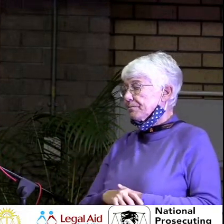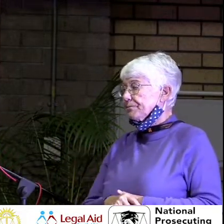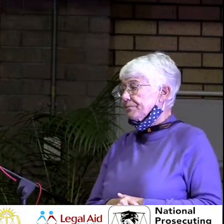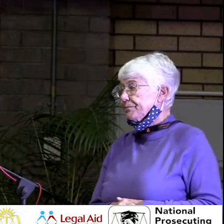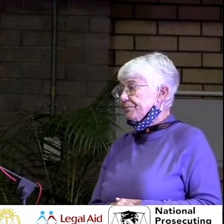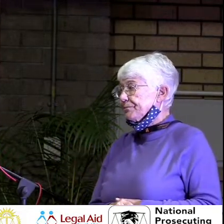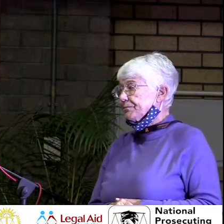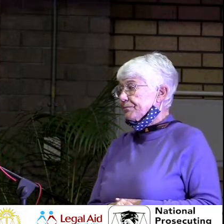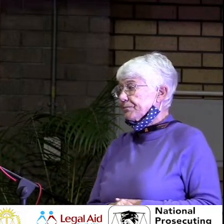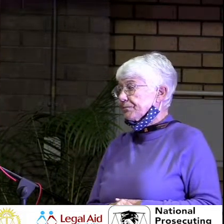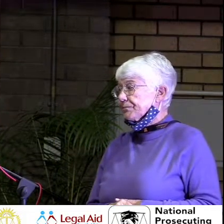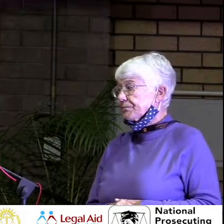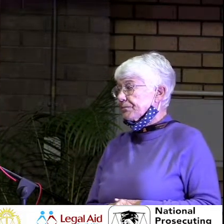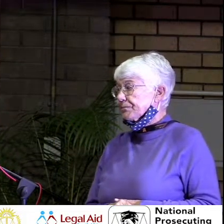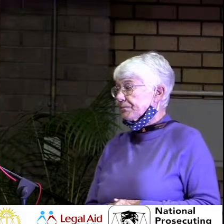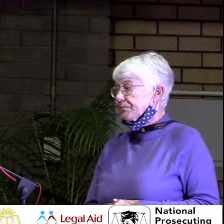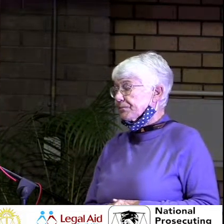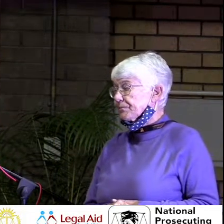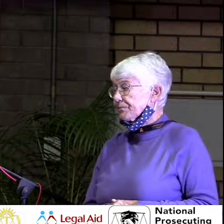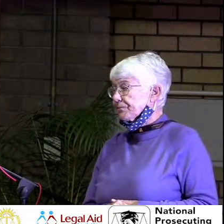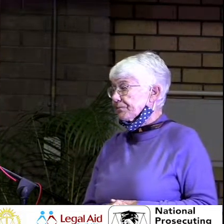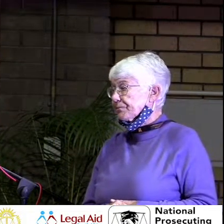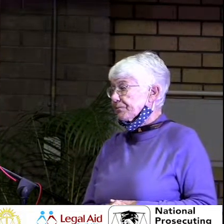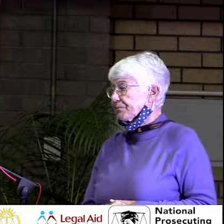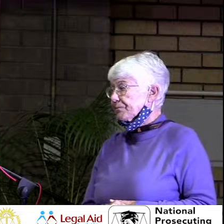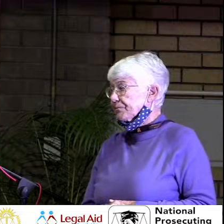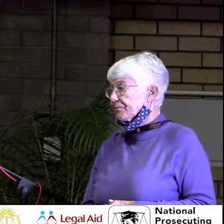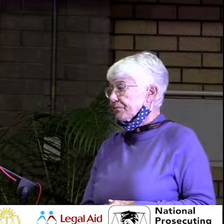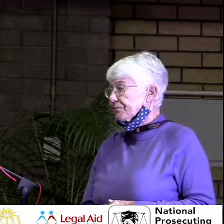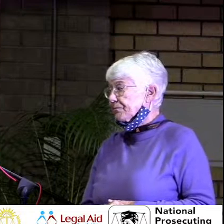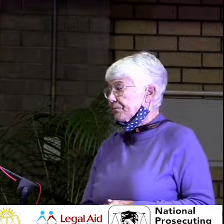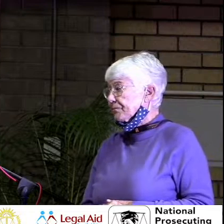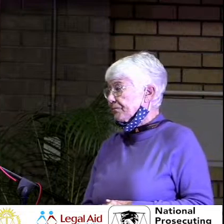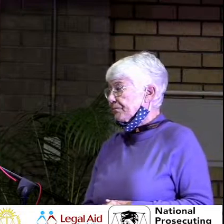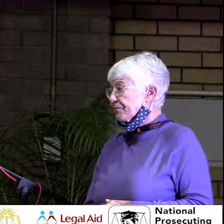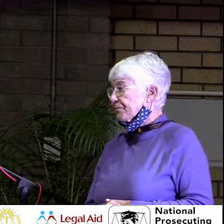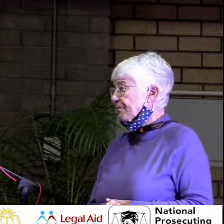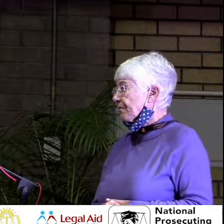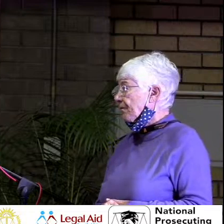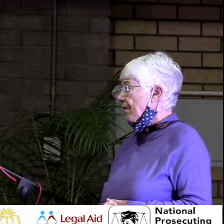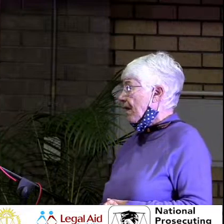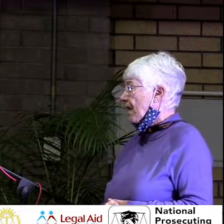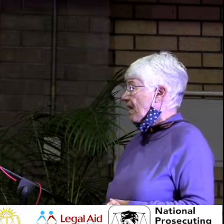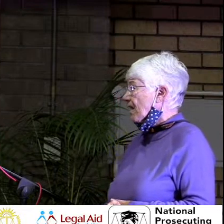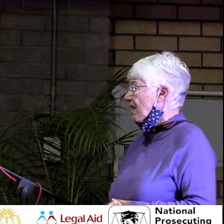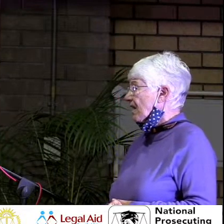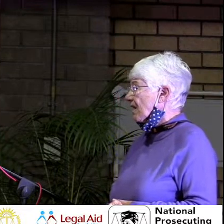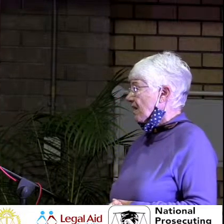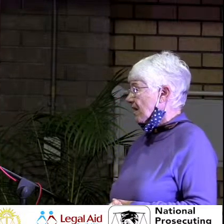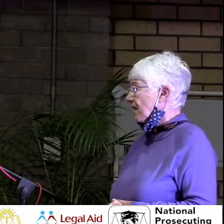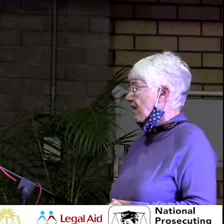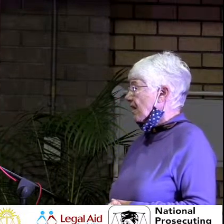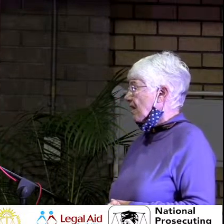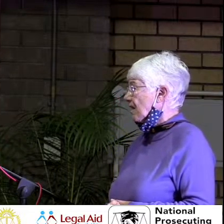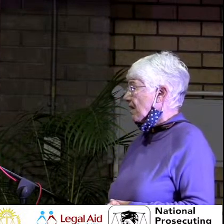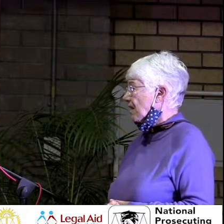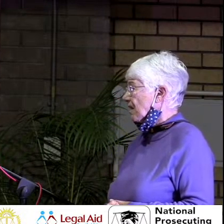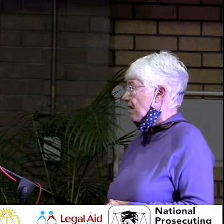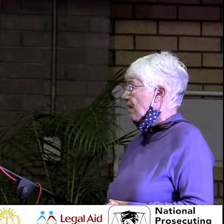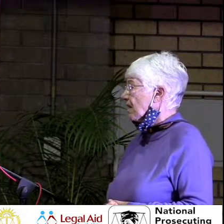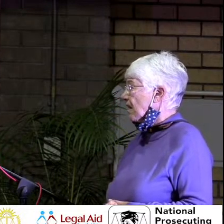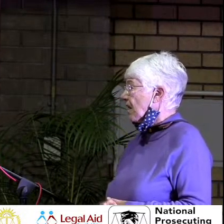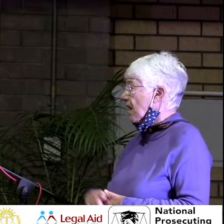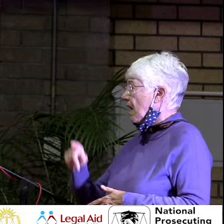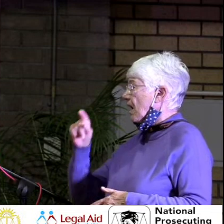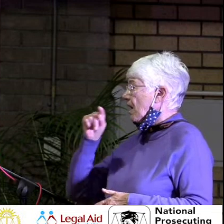that majority of women do not commit heinous crimes like murder or perhaps gender-based violence, but we do have